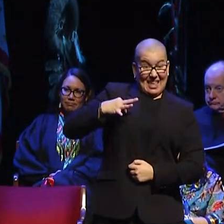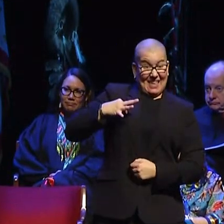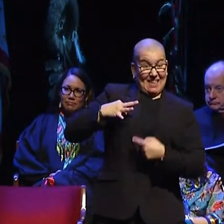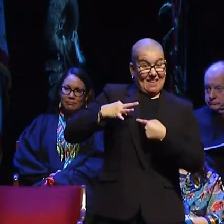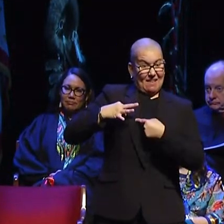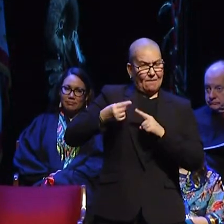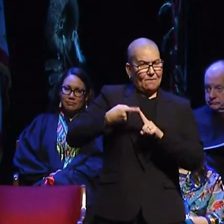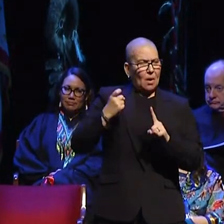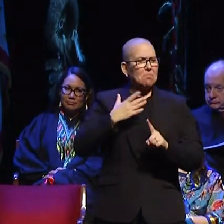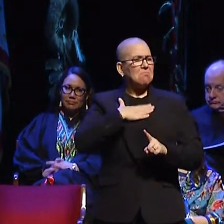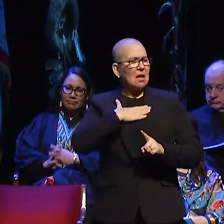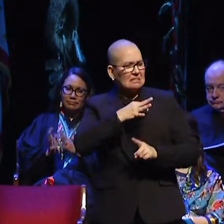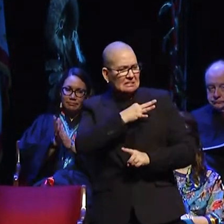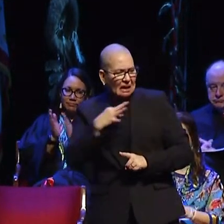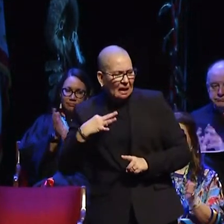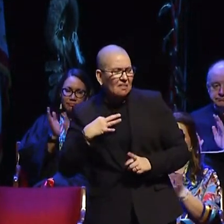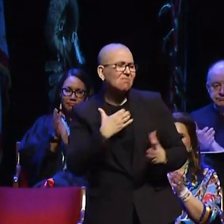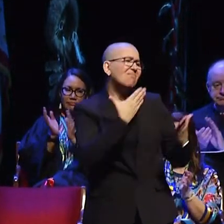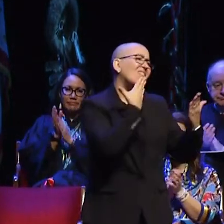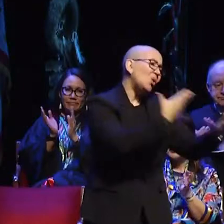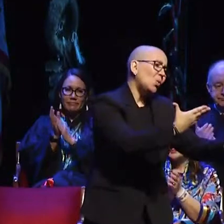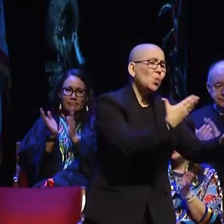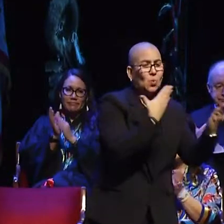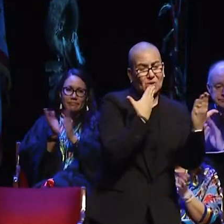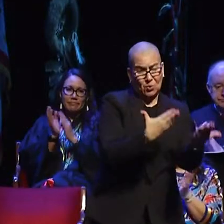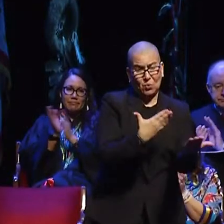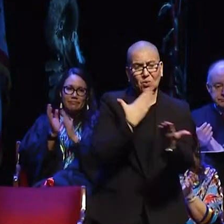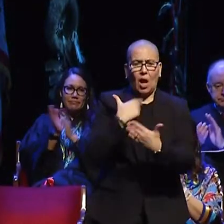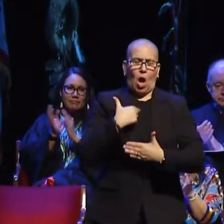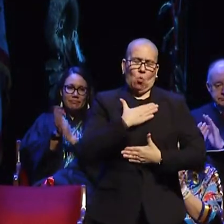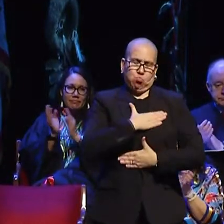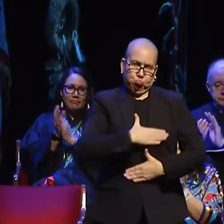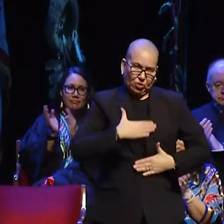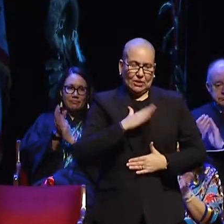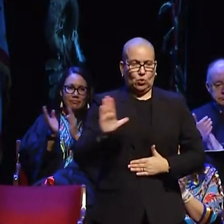grateful state, thank you for your service to Minnesota.